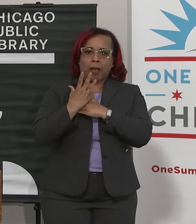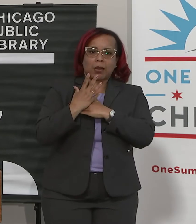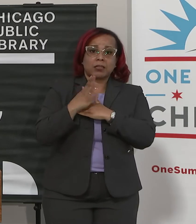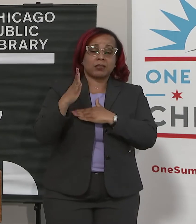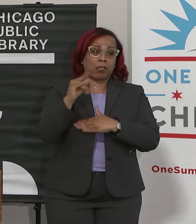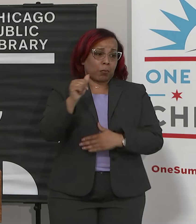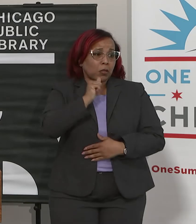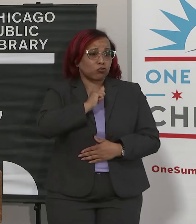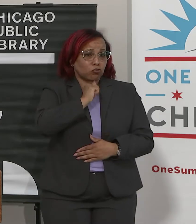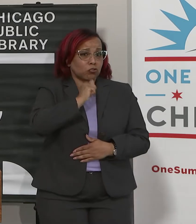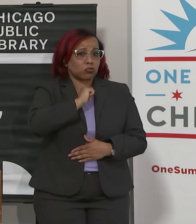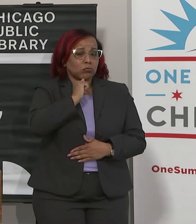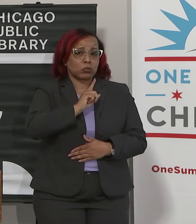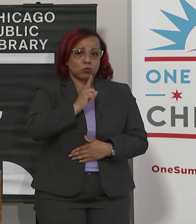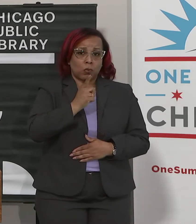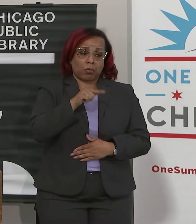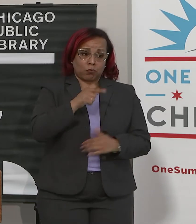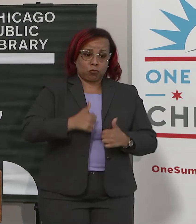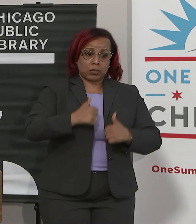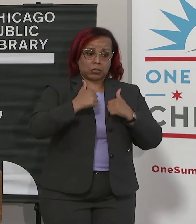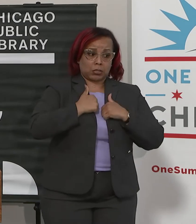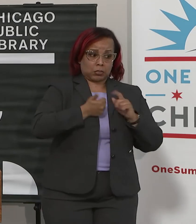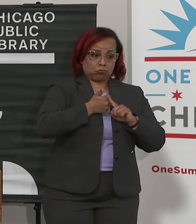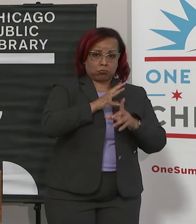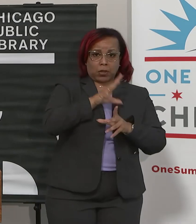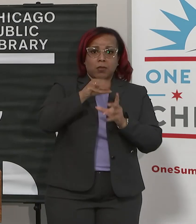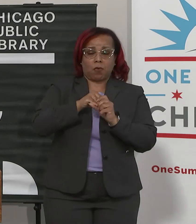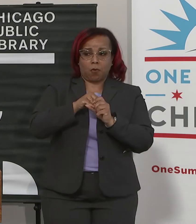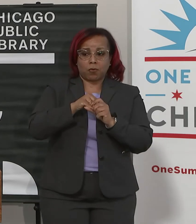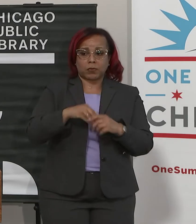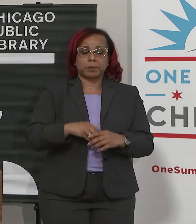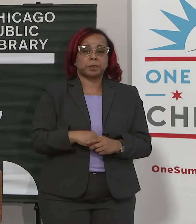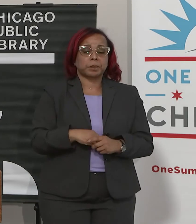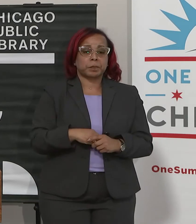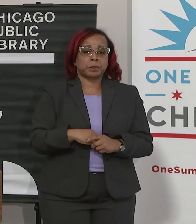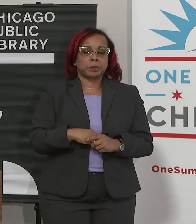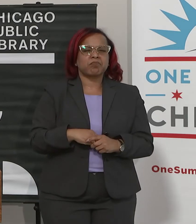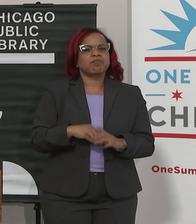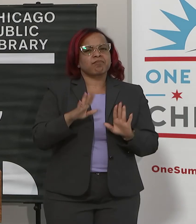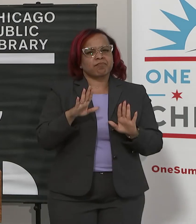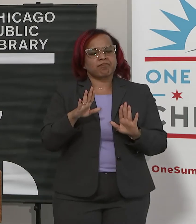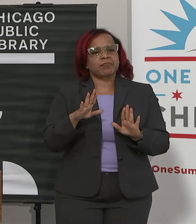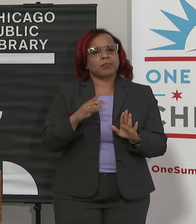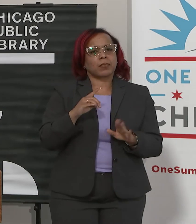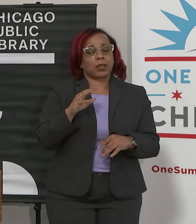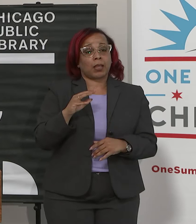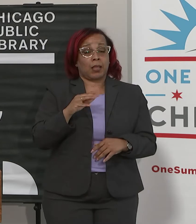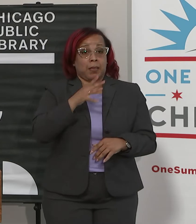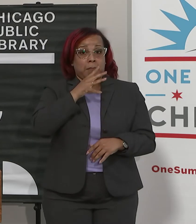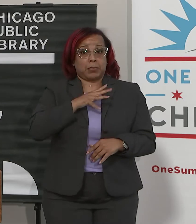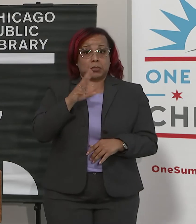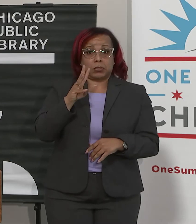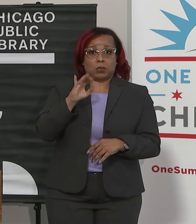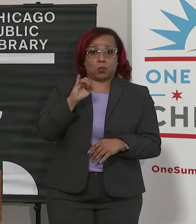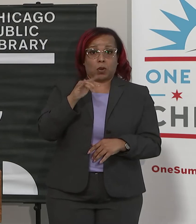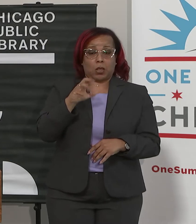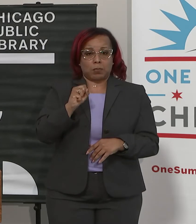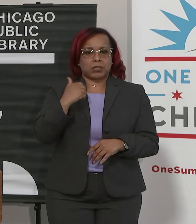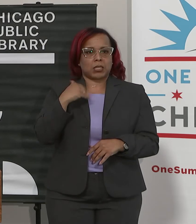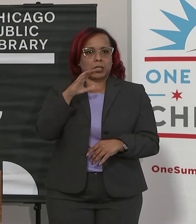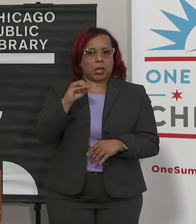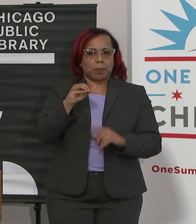their patience in ensuring that residents were involved. Particular note, Ms. Williams has a